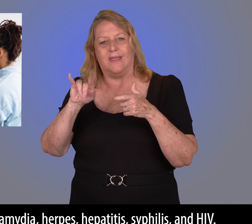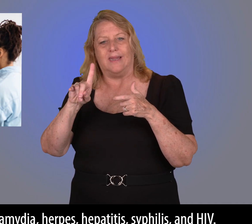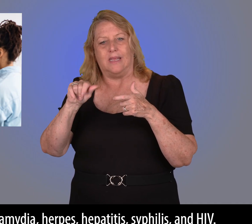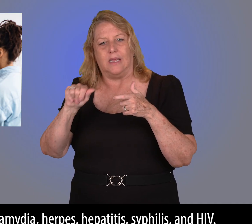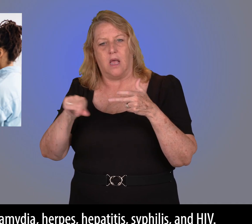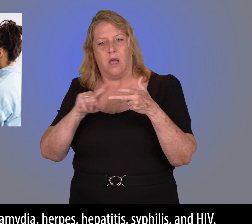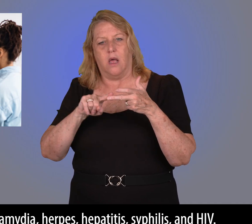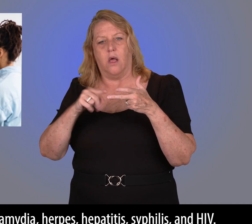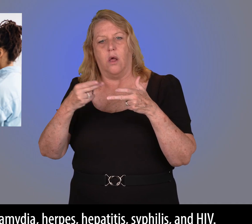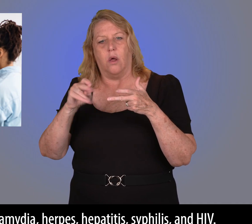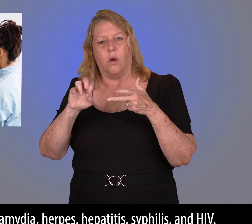herpes,